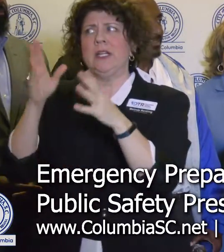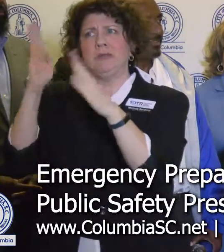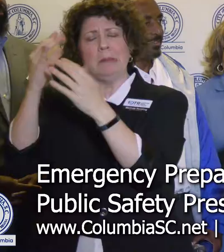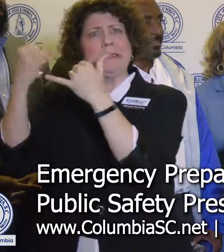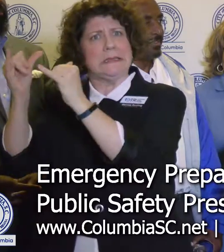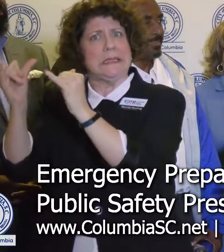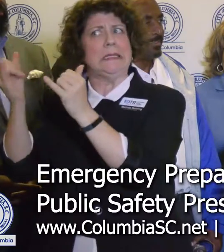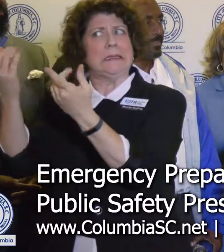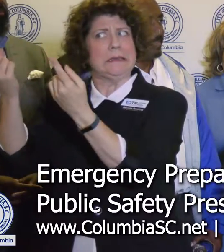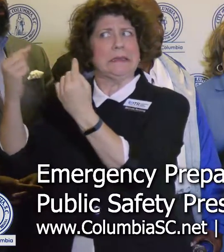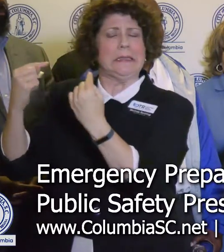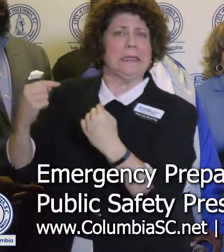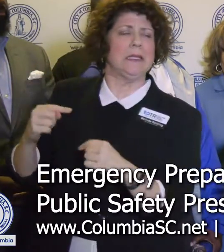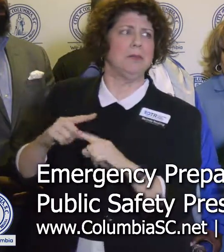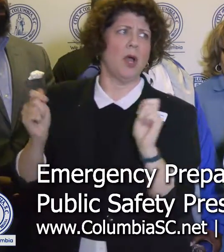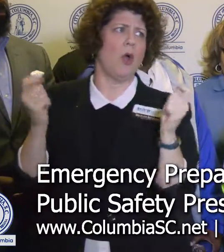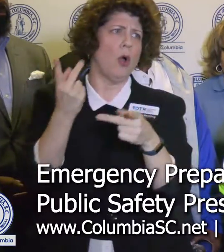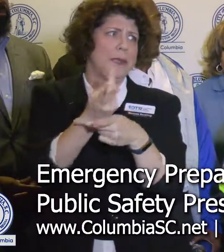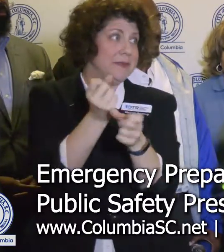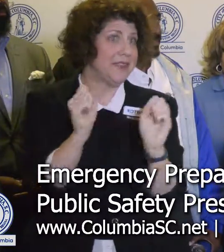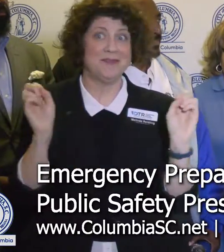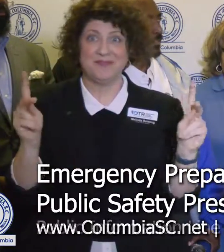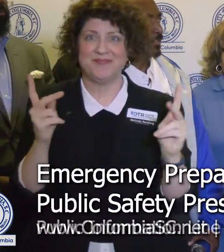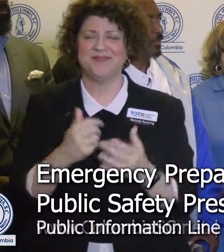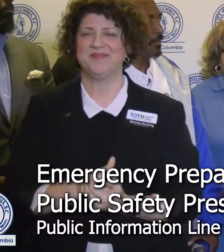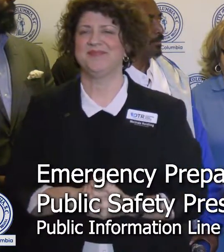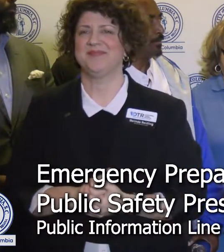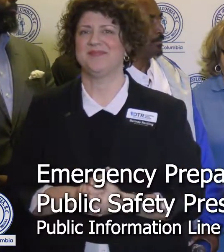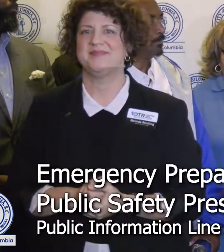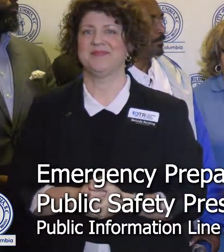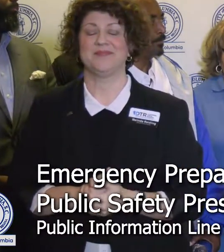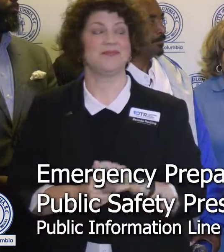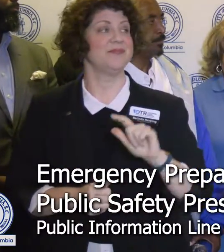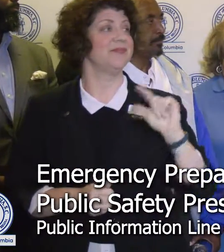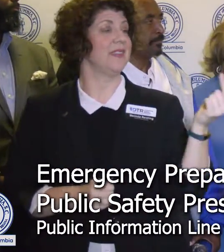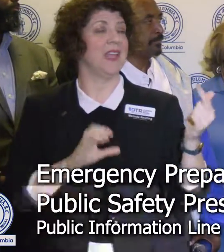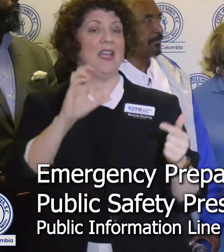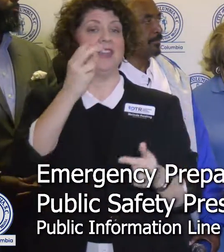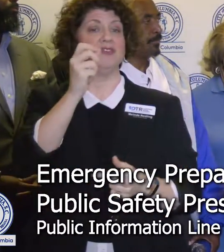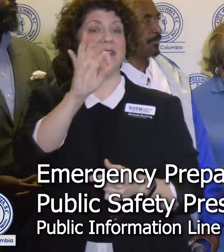So, you know, let's all be safe. Chief Jenkins.